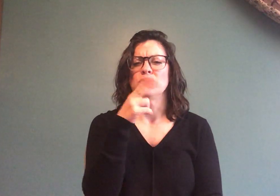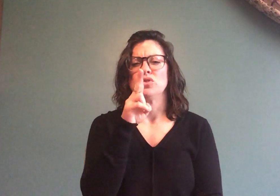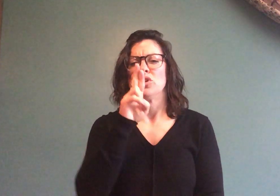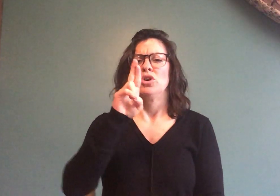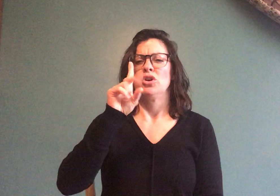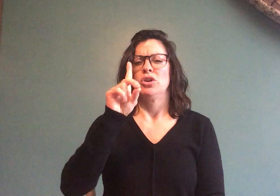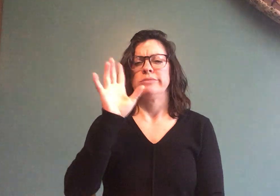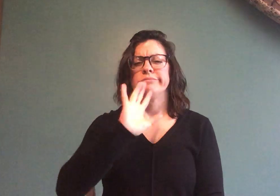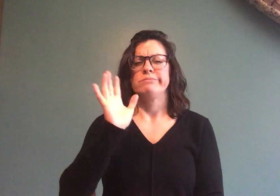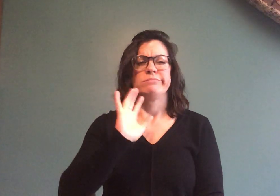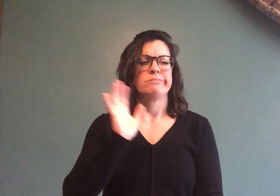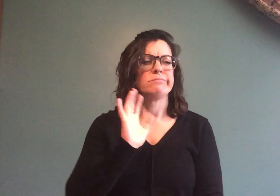Okay.